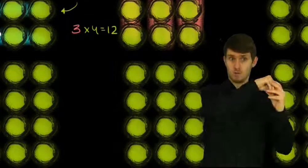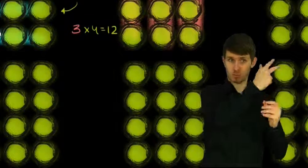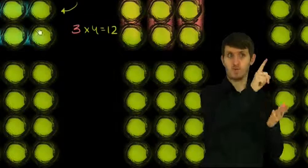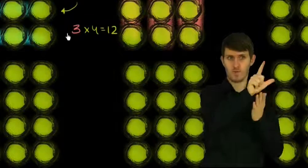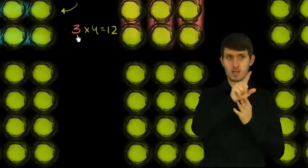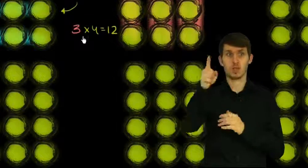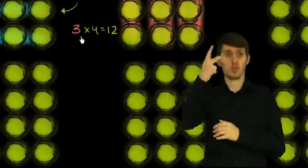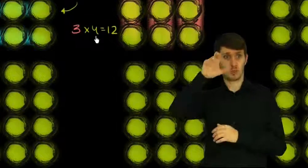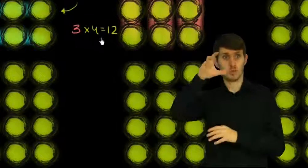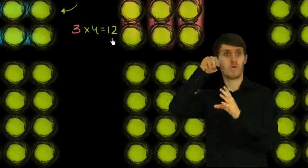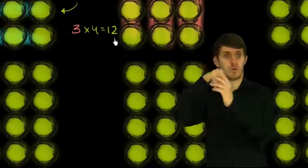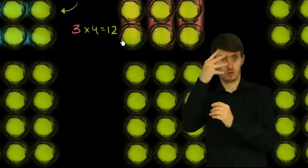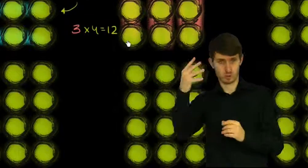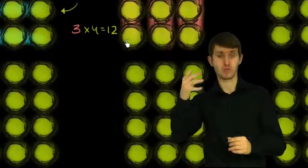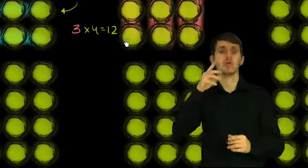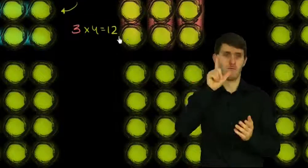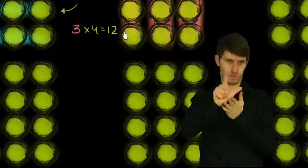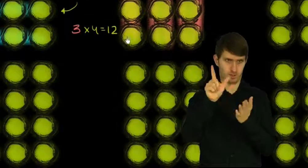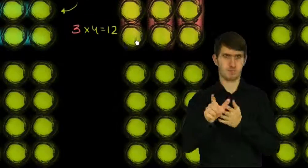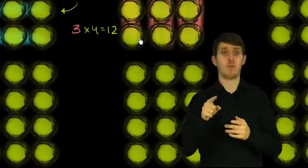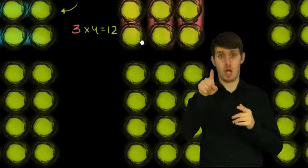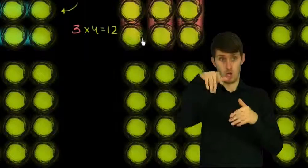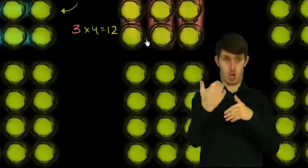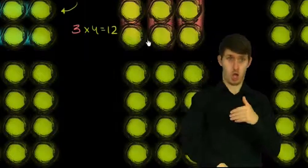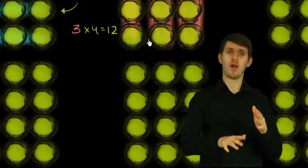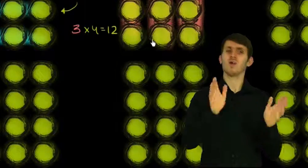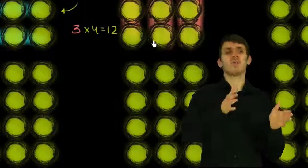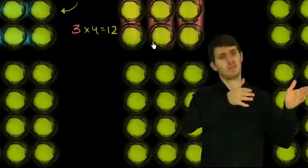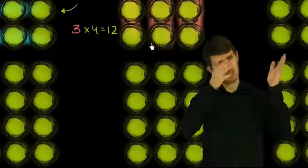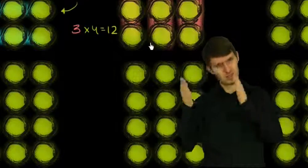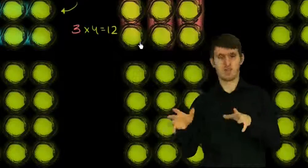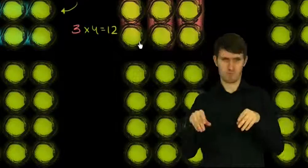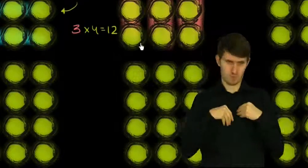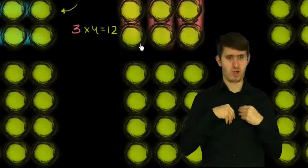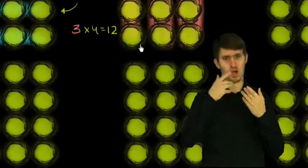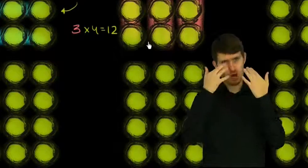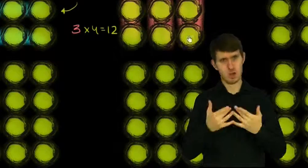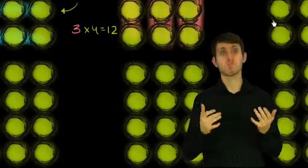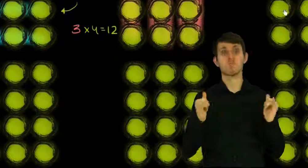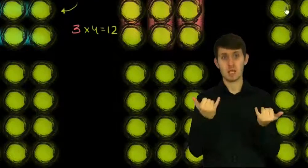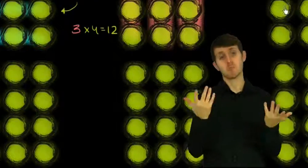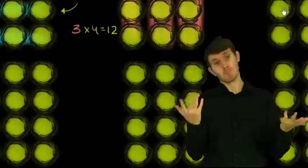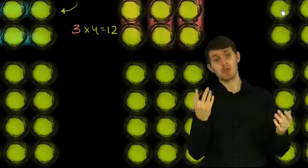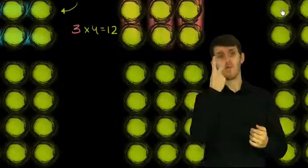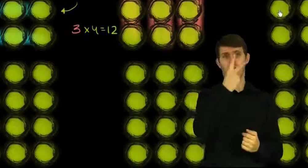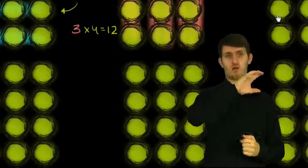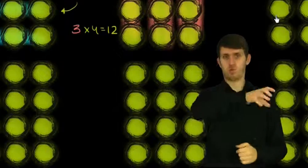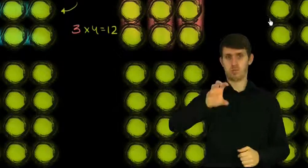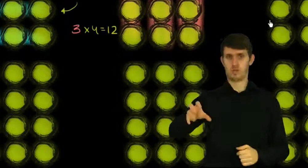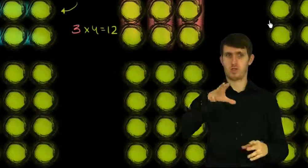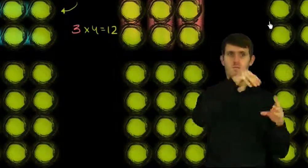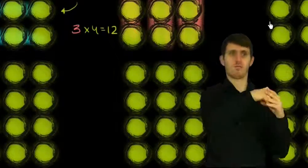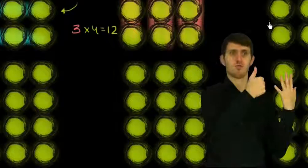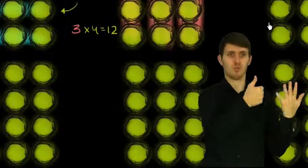3 is 12, 3 groups of 4. But we don't have to stop there. We could also view 12